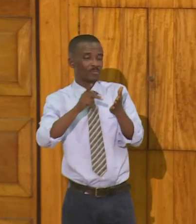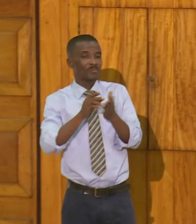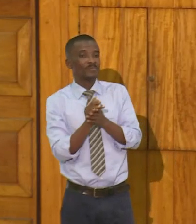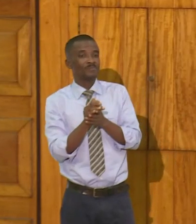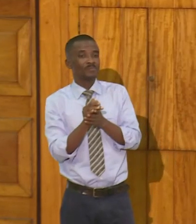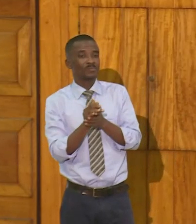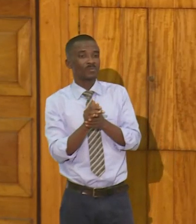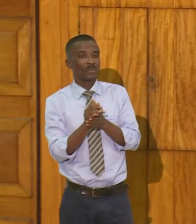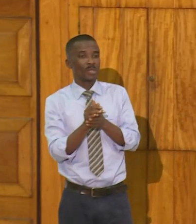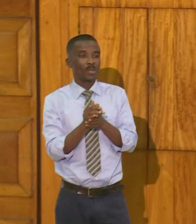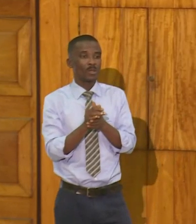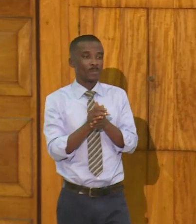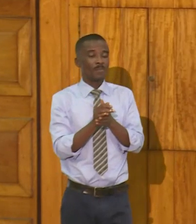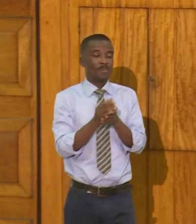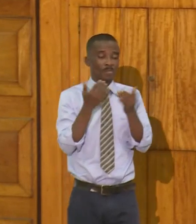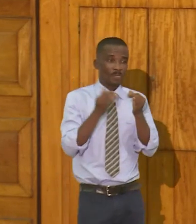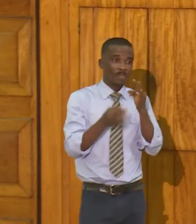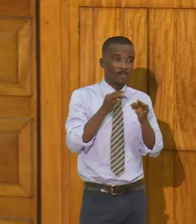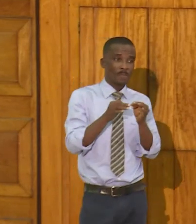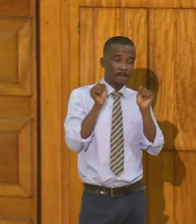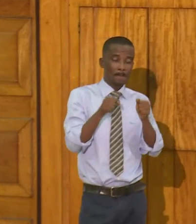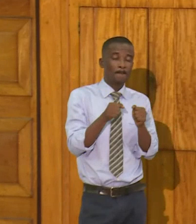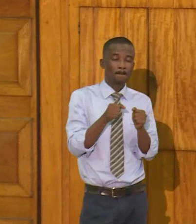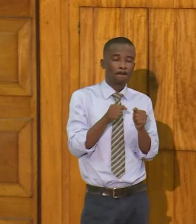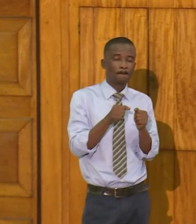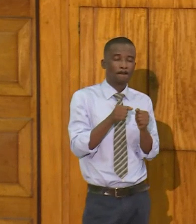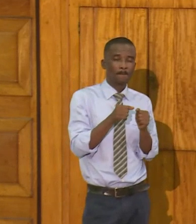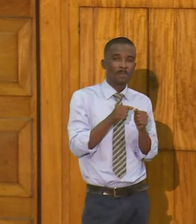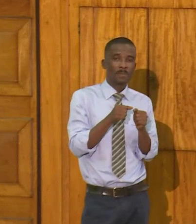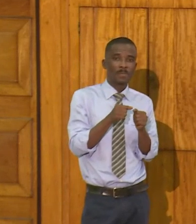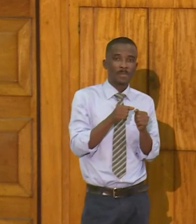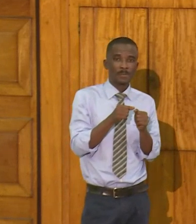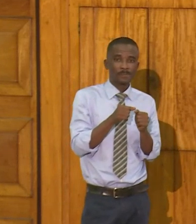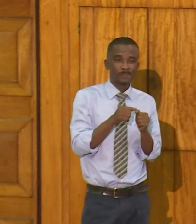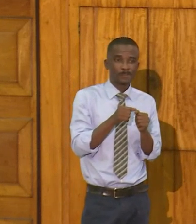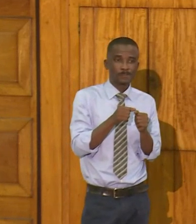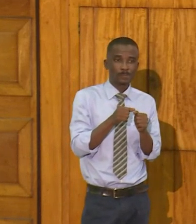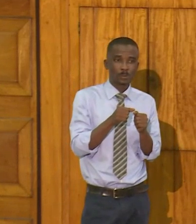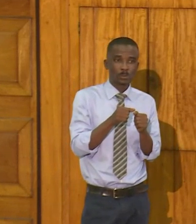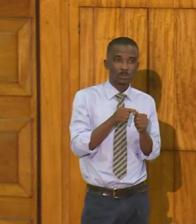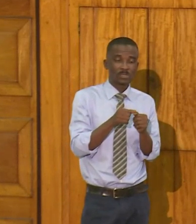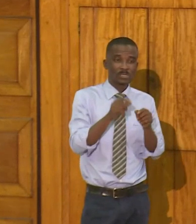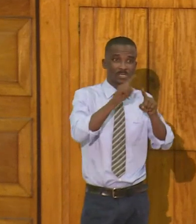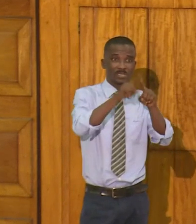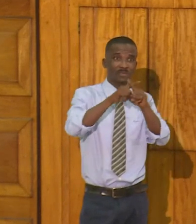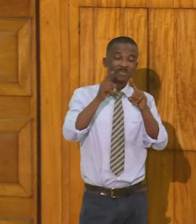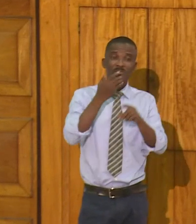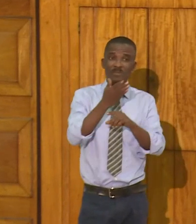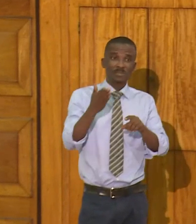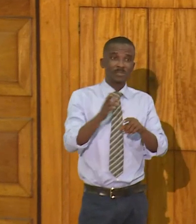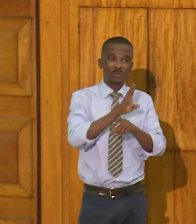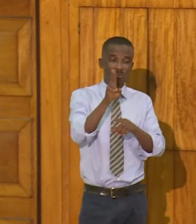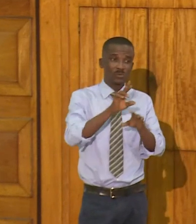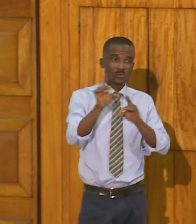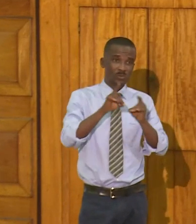volume of testing you are able to do. If there are, what's that term they use now? There are different targets or